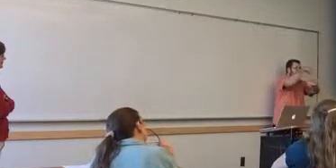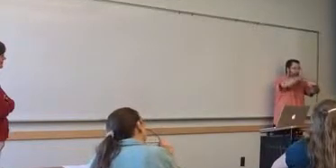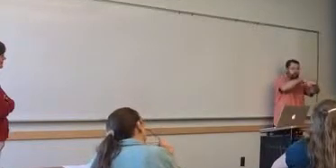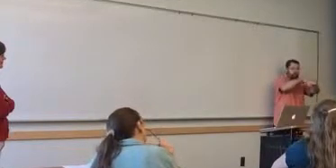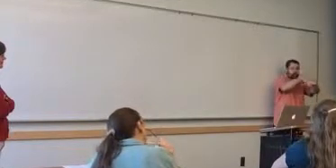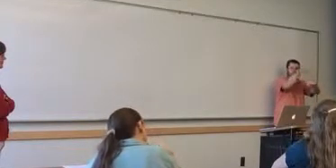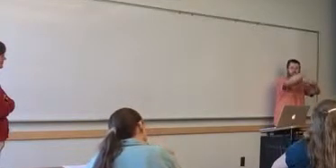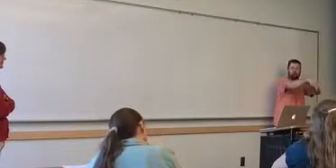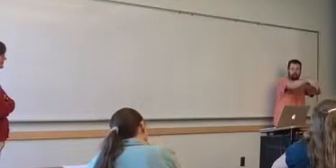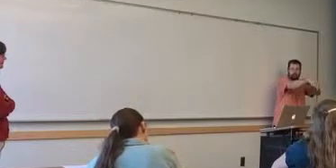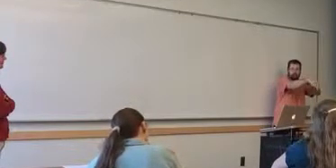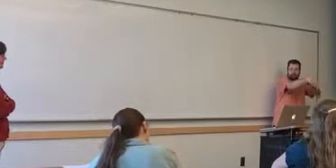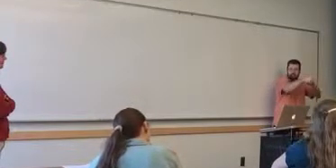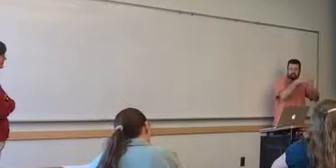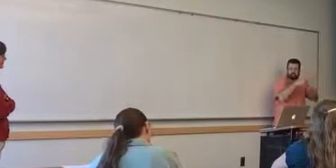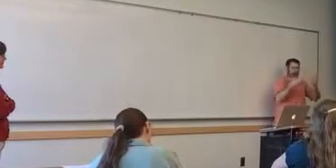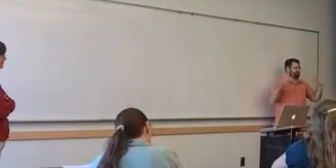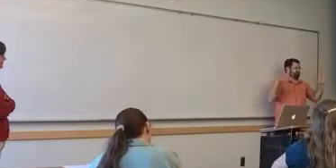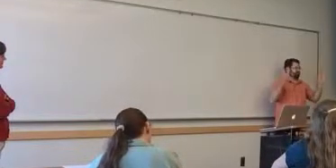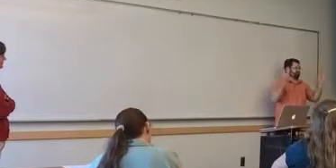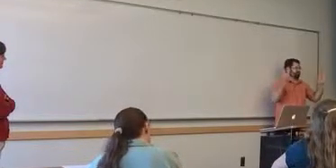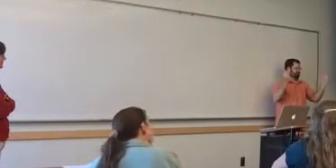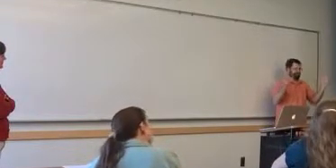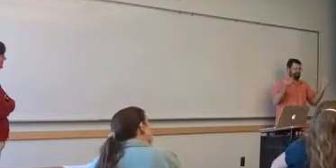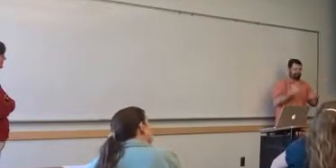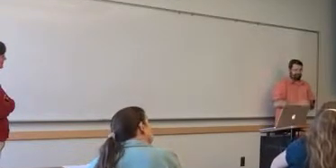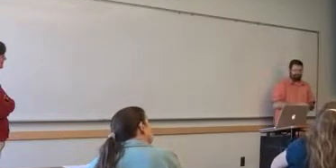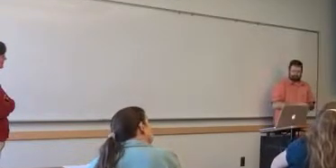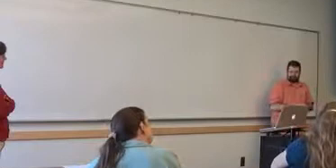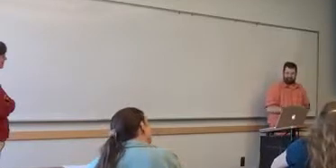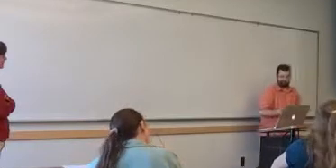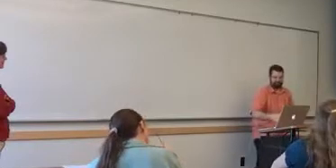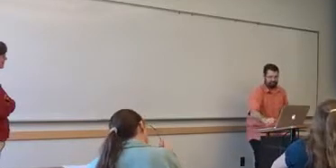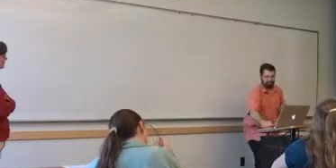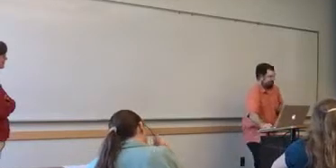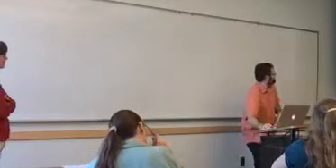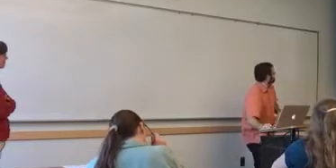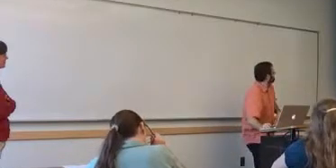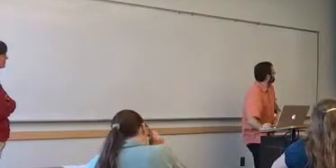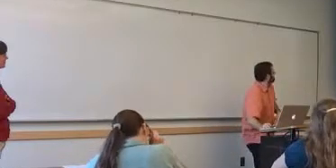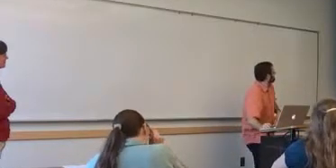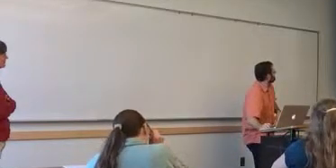point behind it, point beside it, on the other side of it. So it's done really quickly, but it represents the same meaning.